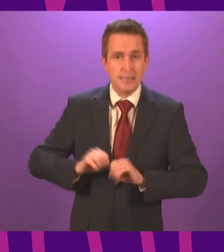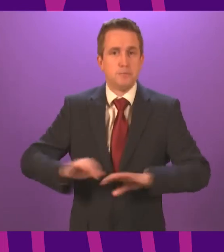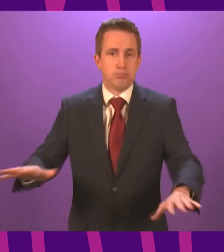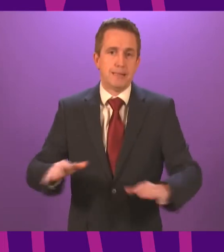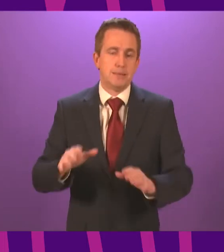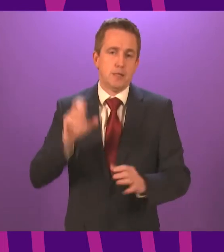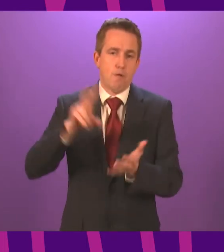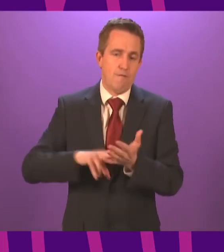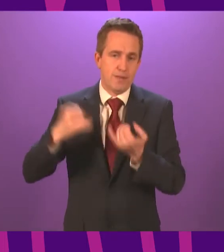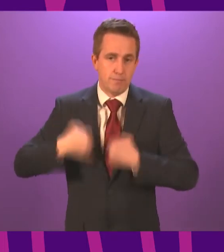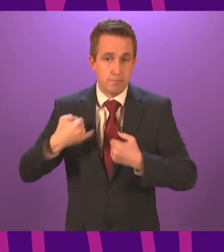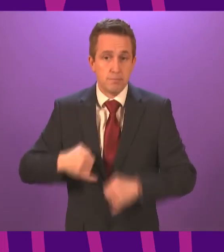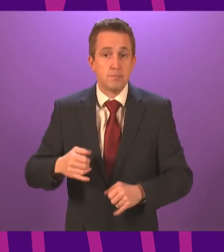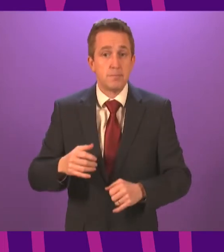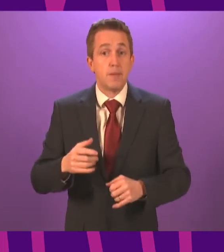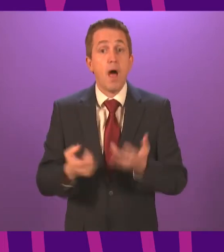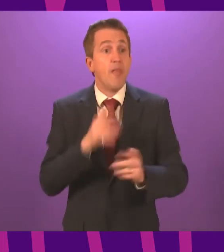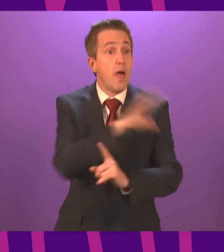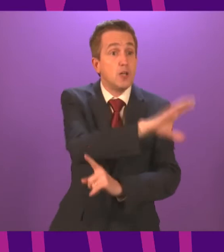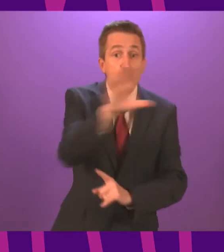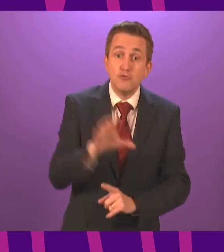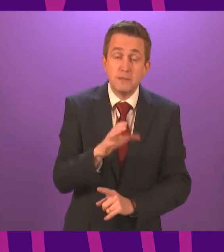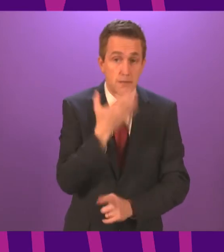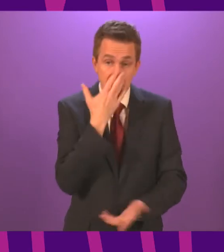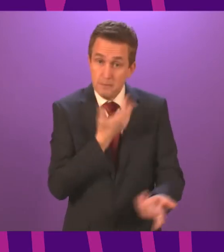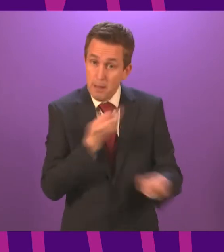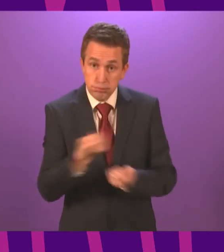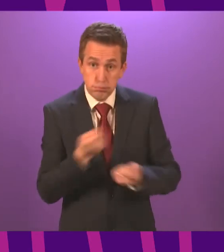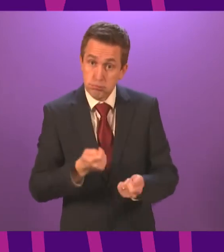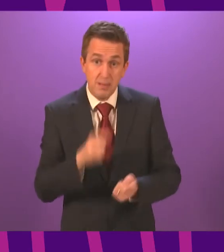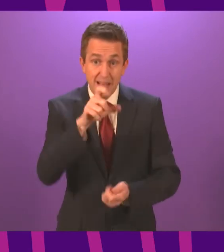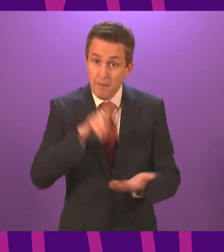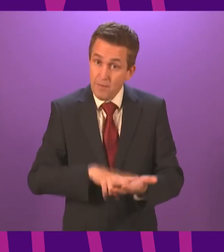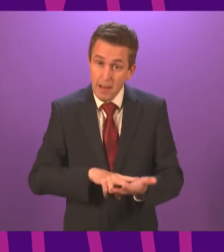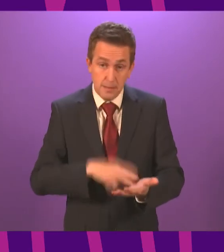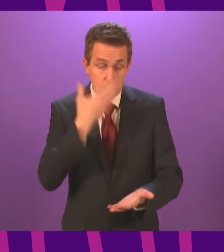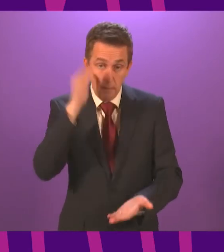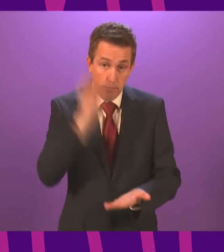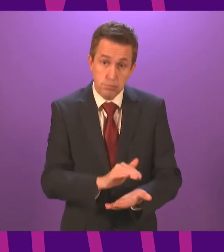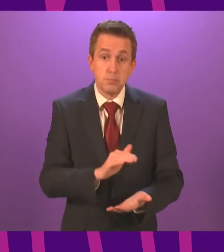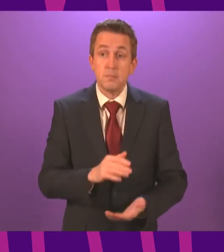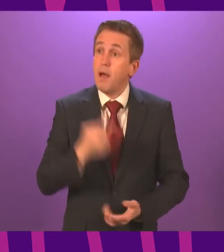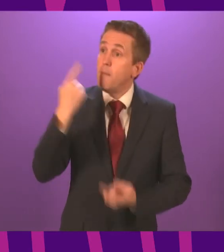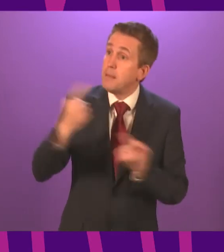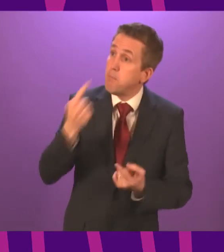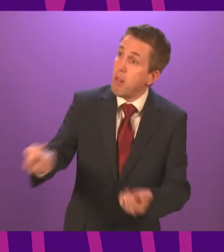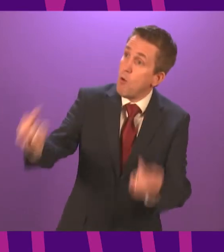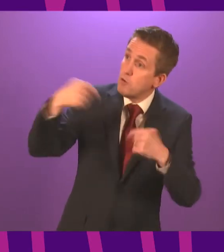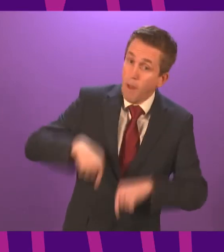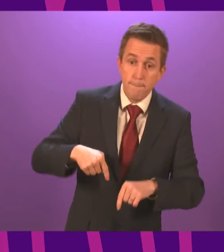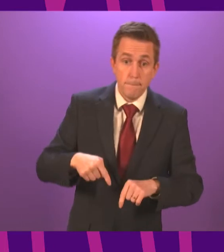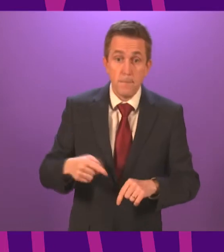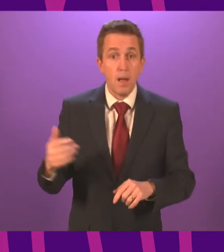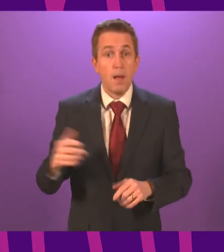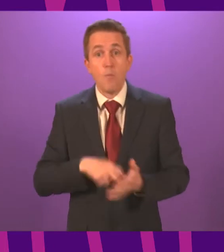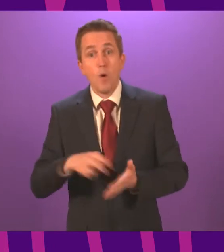happen in those countries in the Far East that are successfully tackling this virus. People entering our country are not tested at our